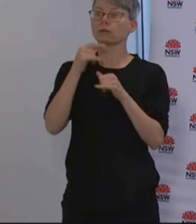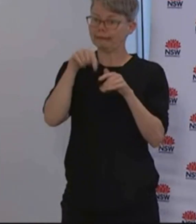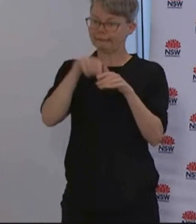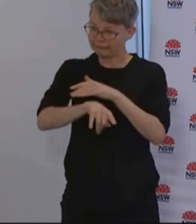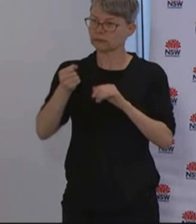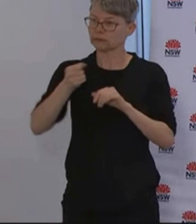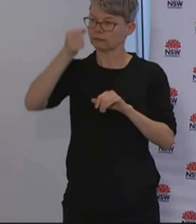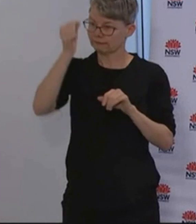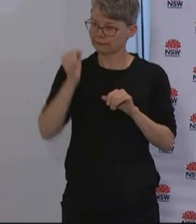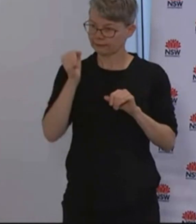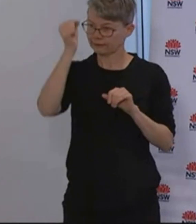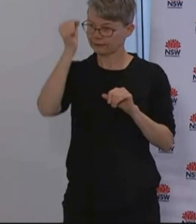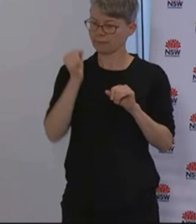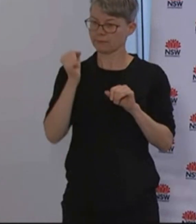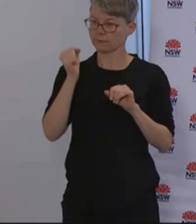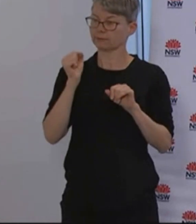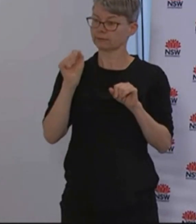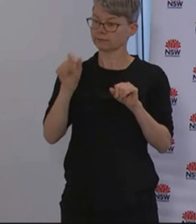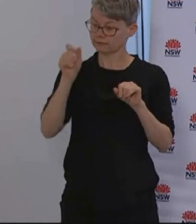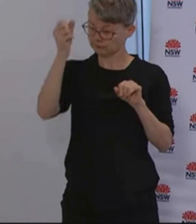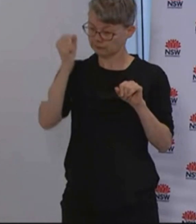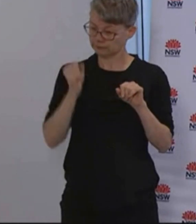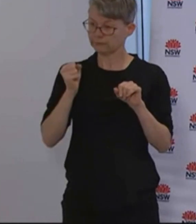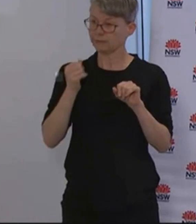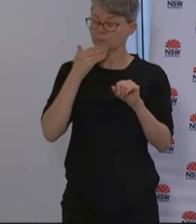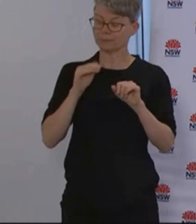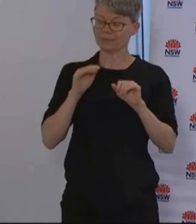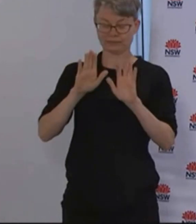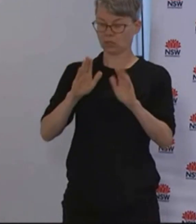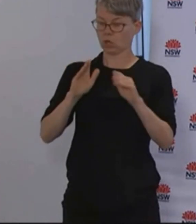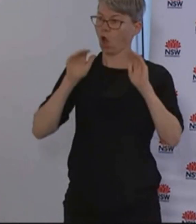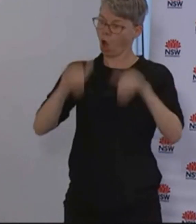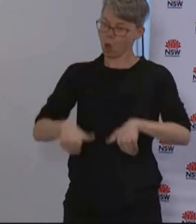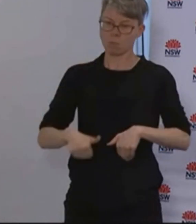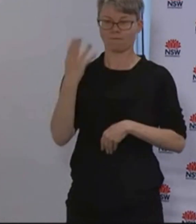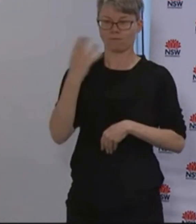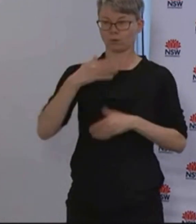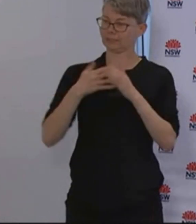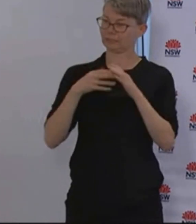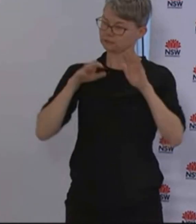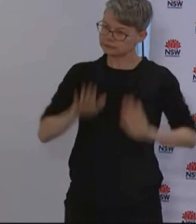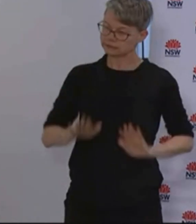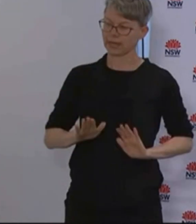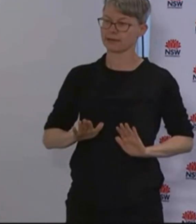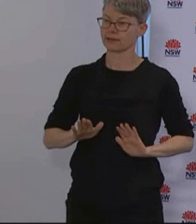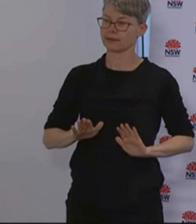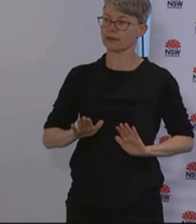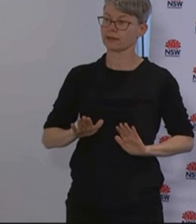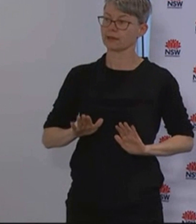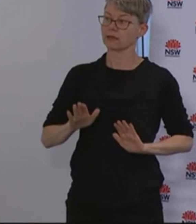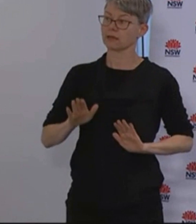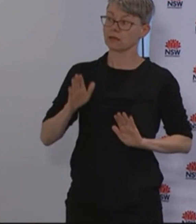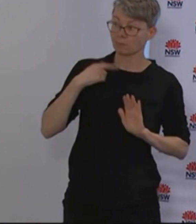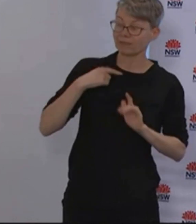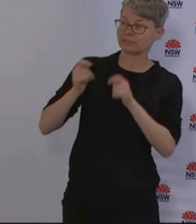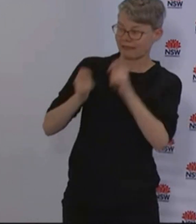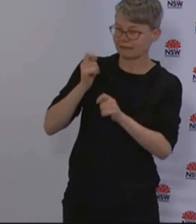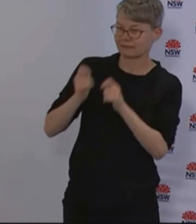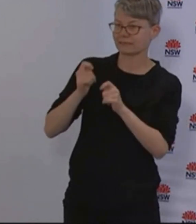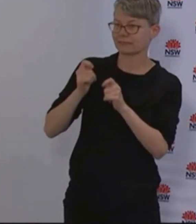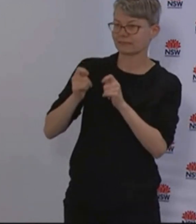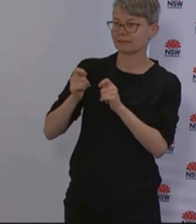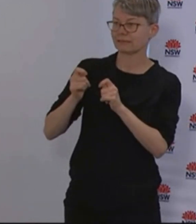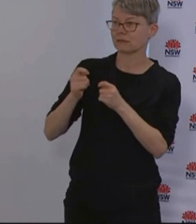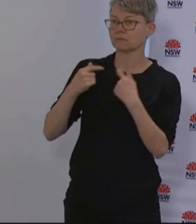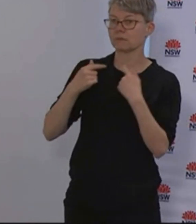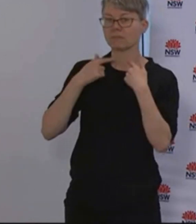there, and to attend a clinic for testing, even if they don't have any symptoms, and watch for symptoms and get retested should